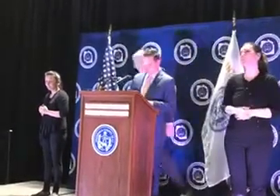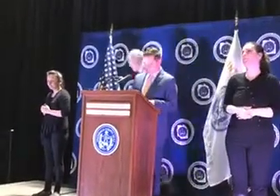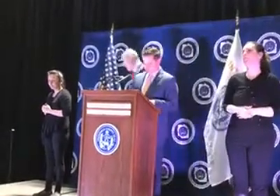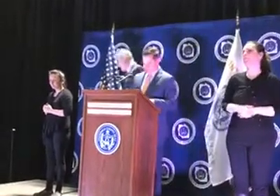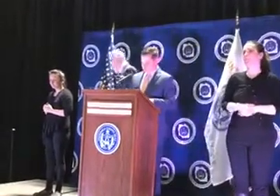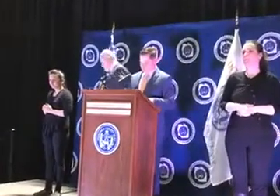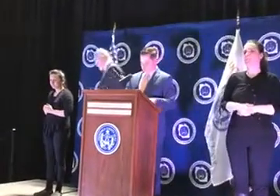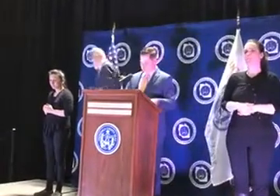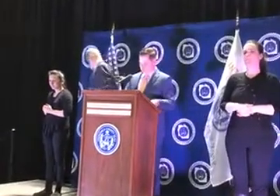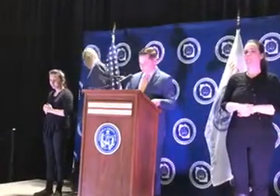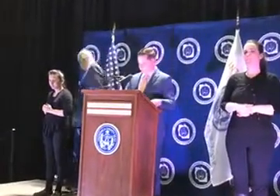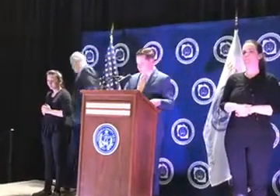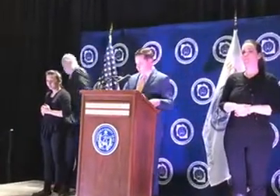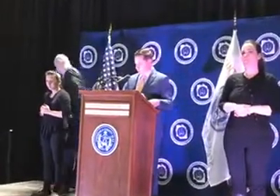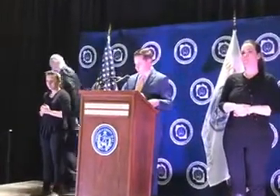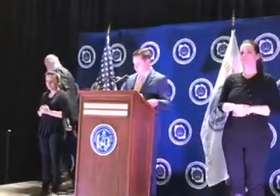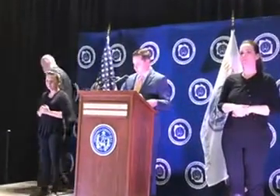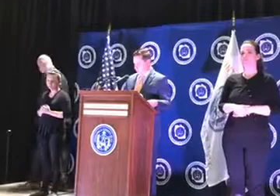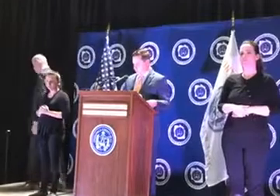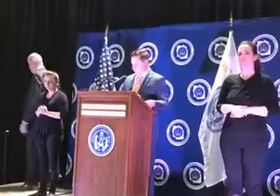All right.